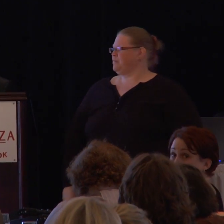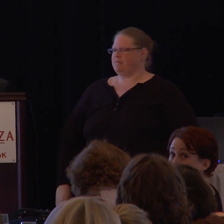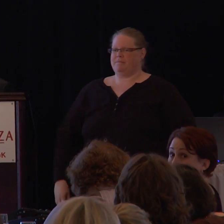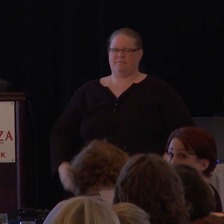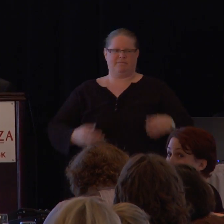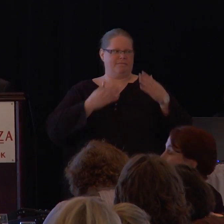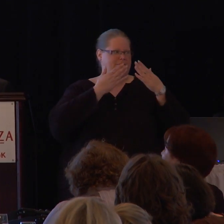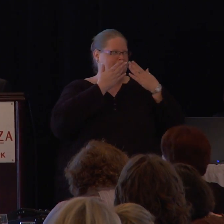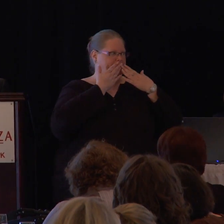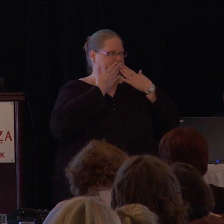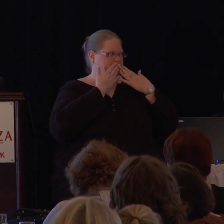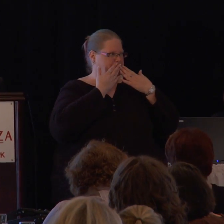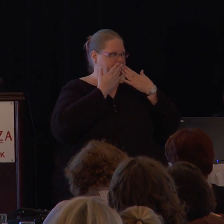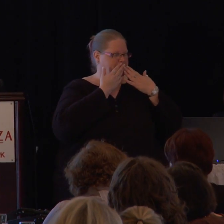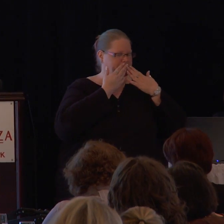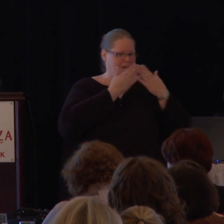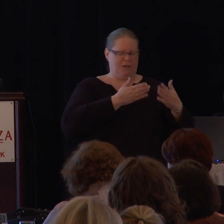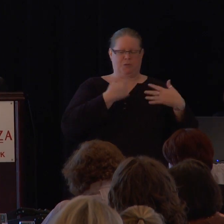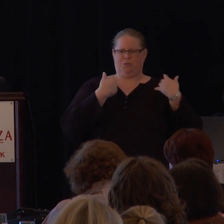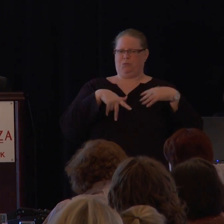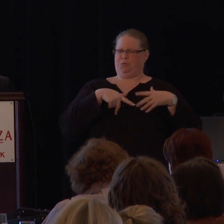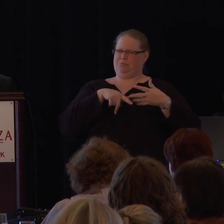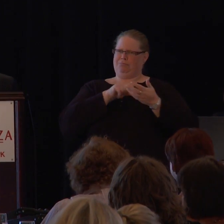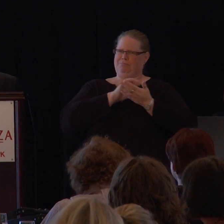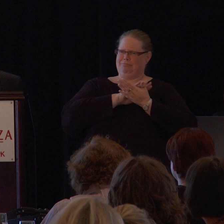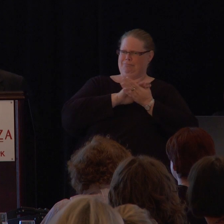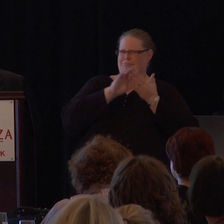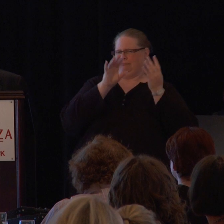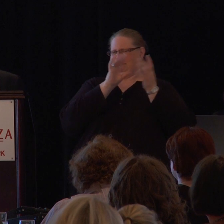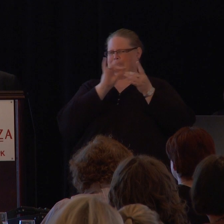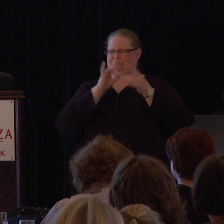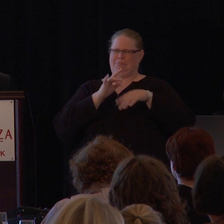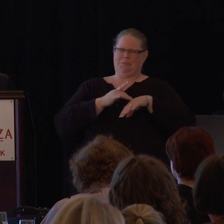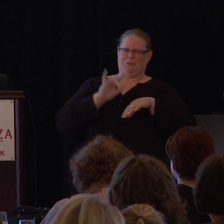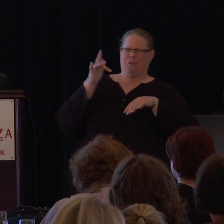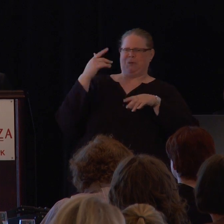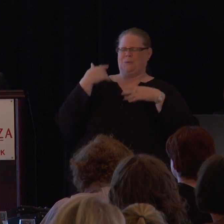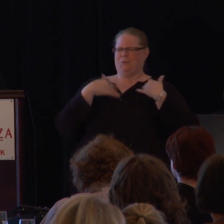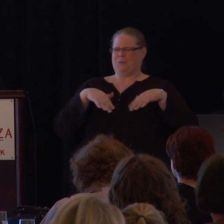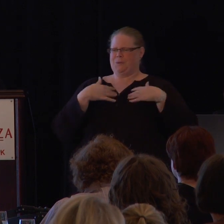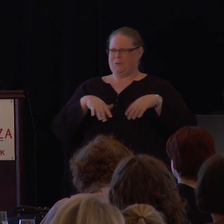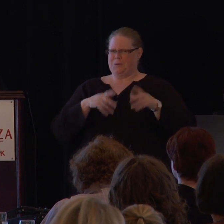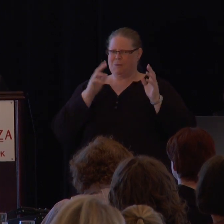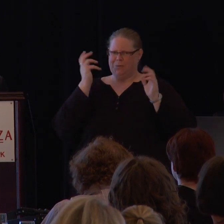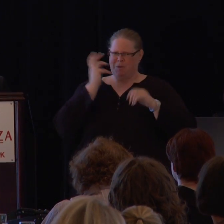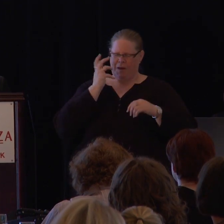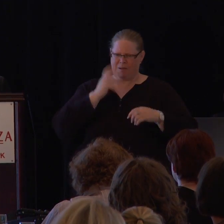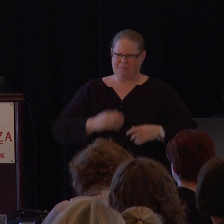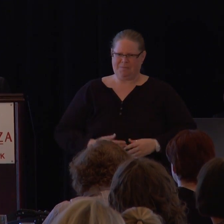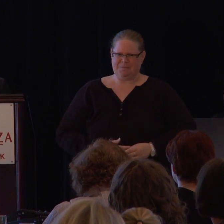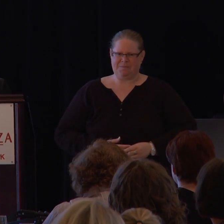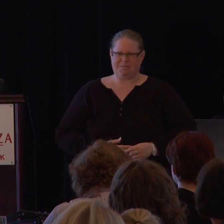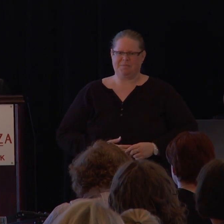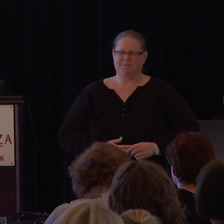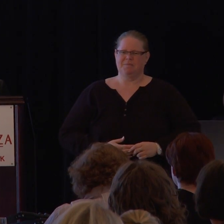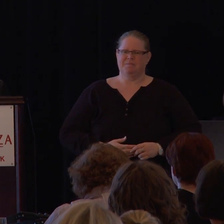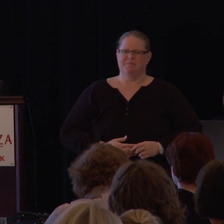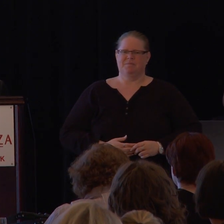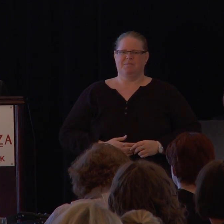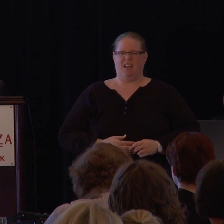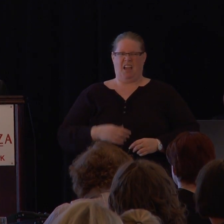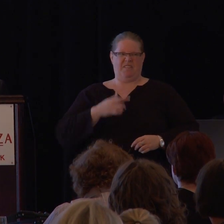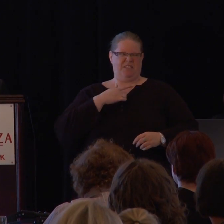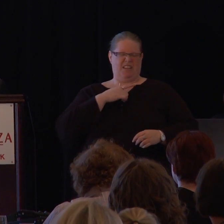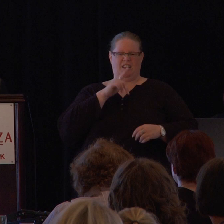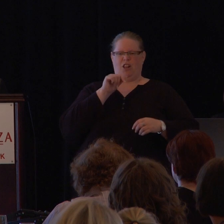Thank you very much, Lawrence, for the overly kind introduction. There's various other less formal things that Lawrence might have